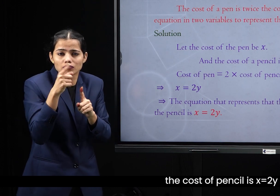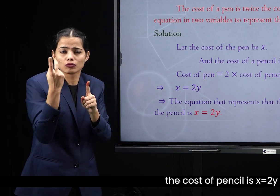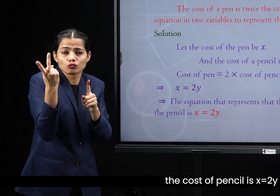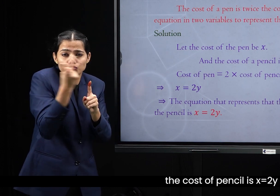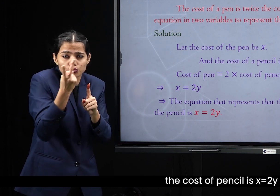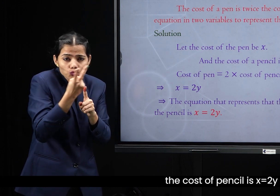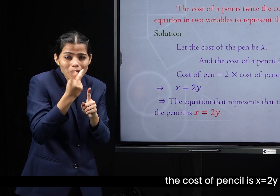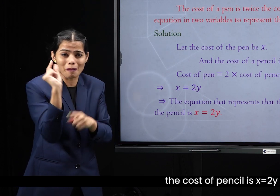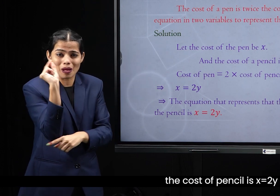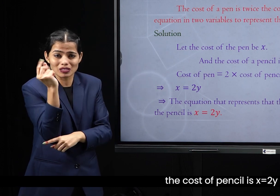is equal to 2y.